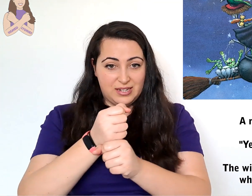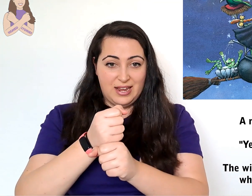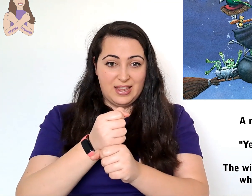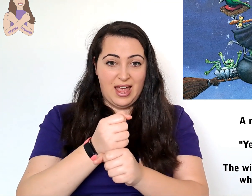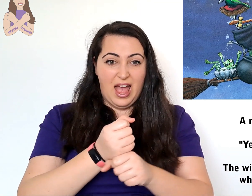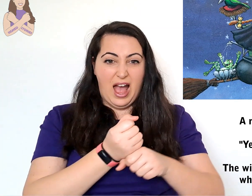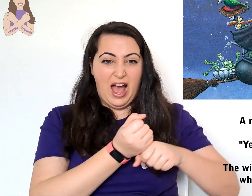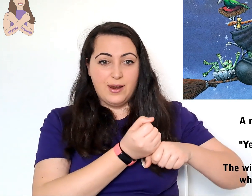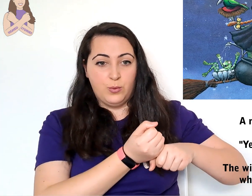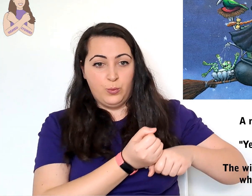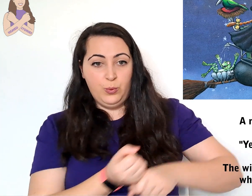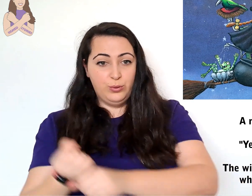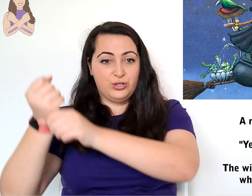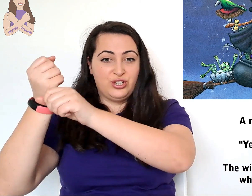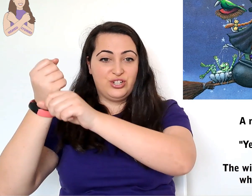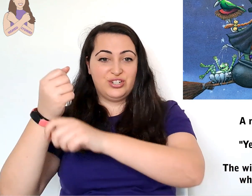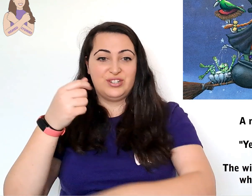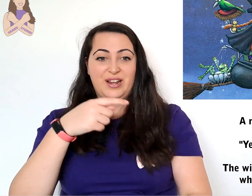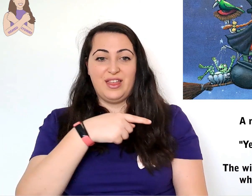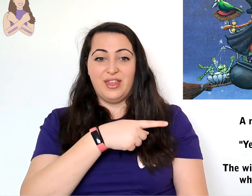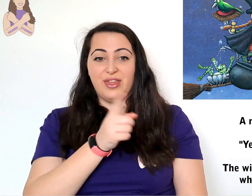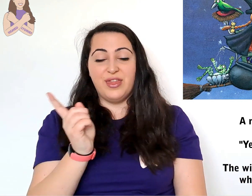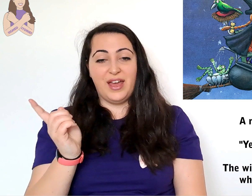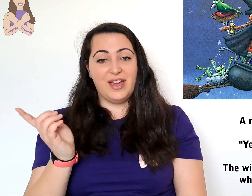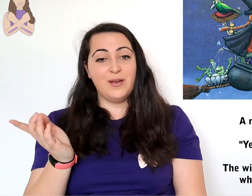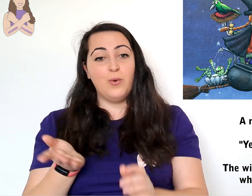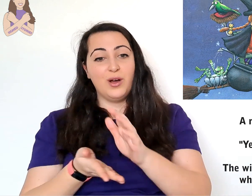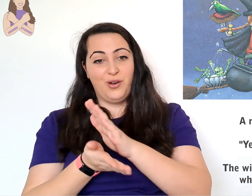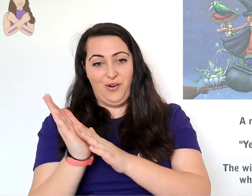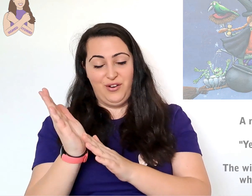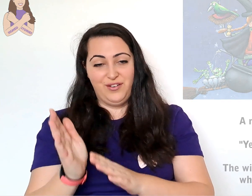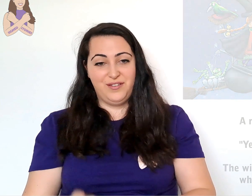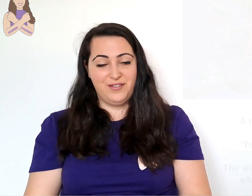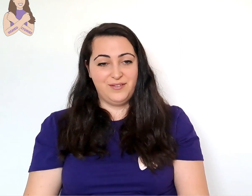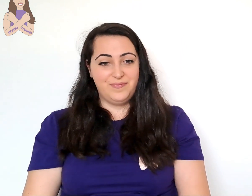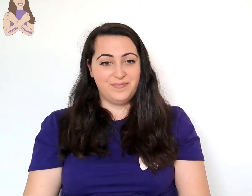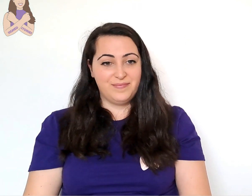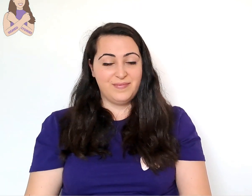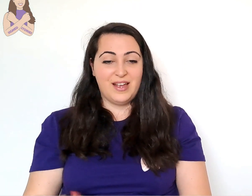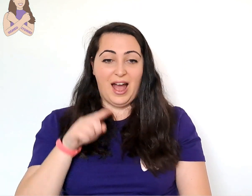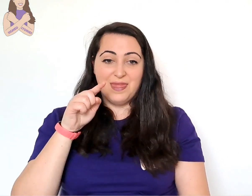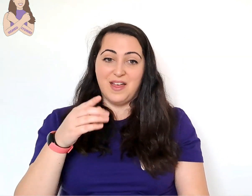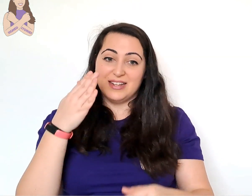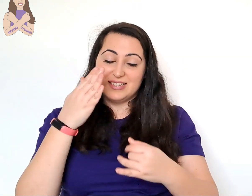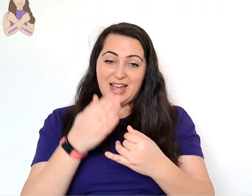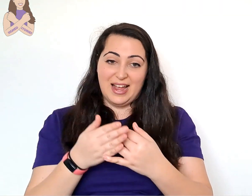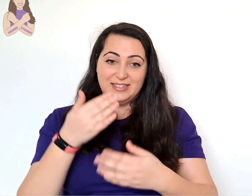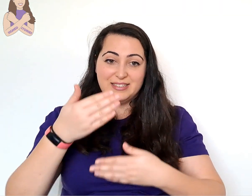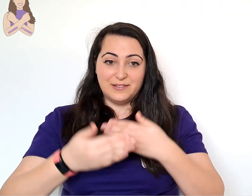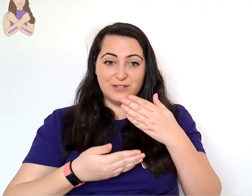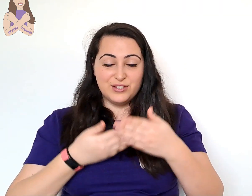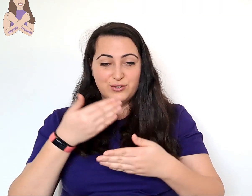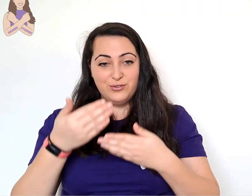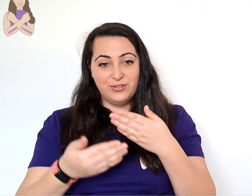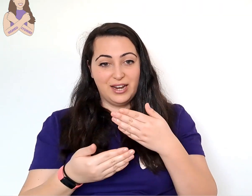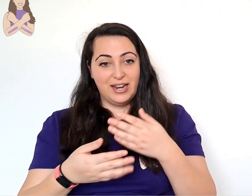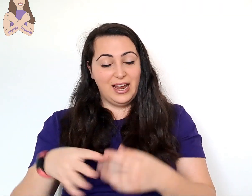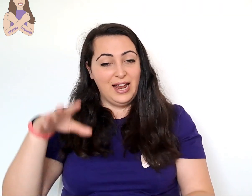broomstick, and whoosh, they were gone. And that's the end of the story.